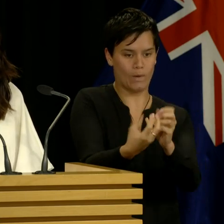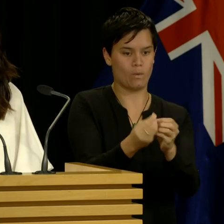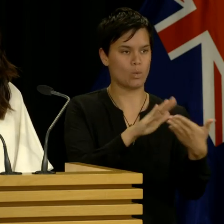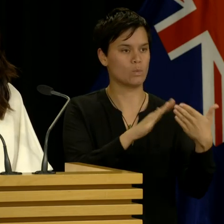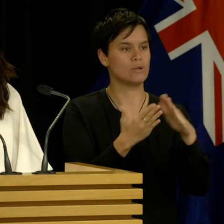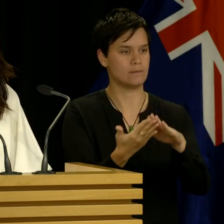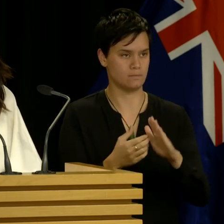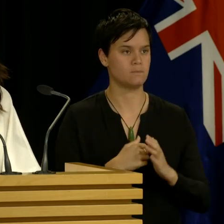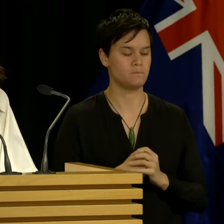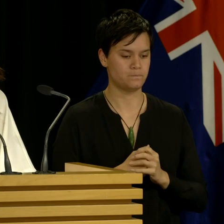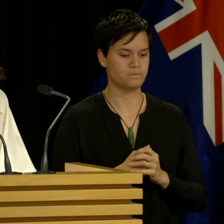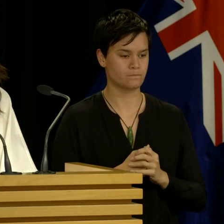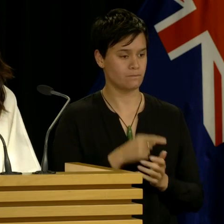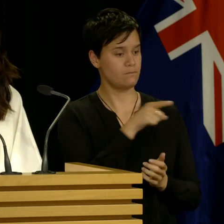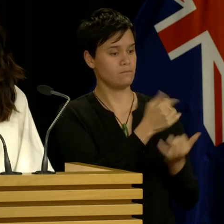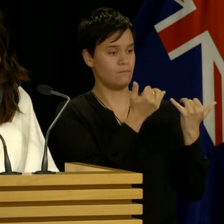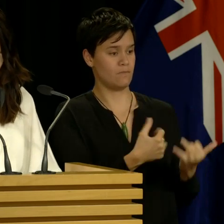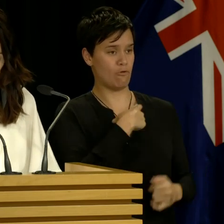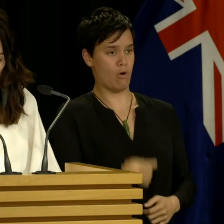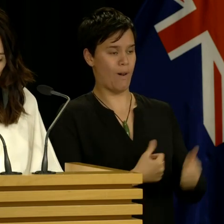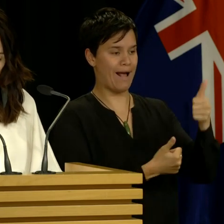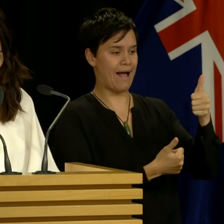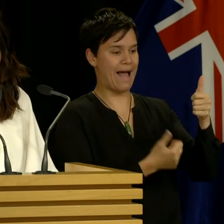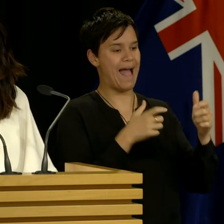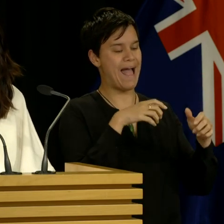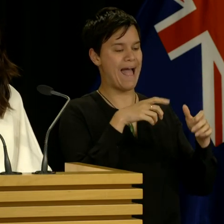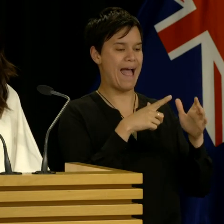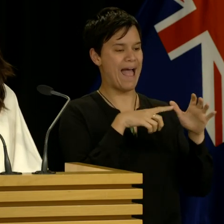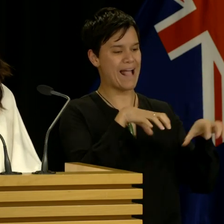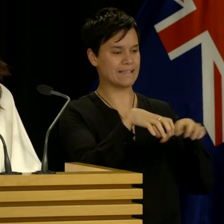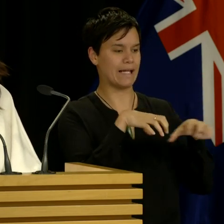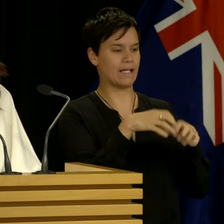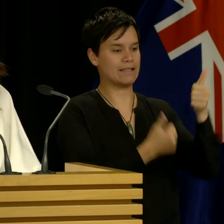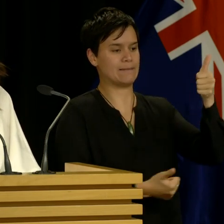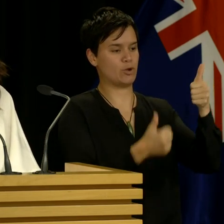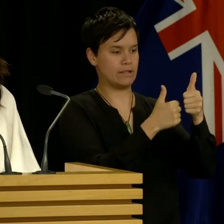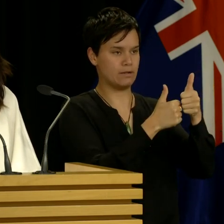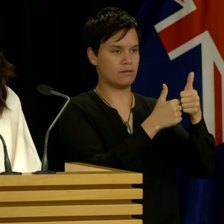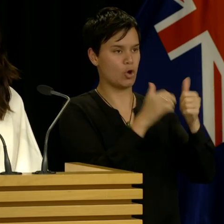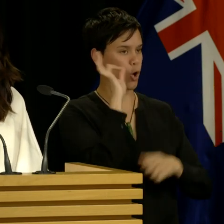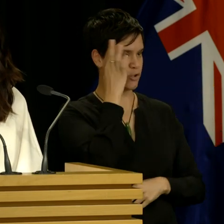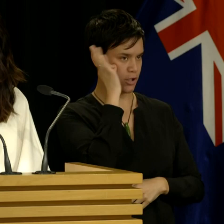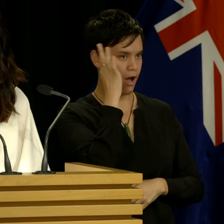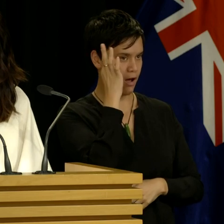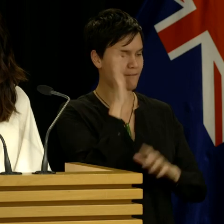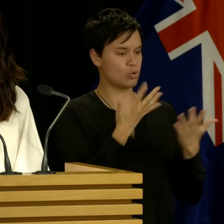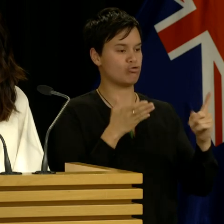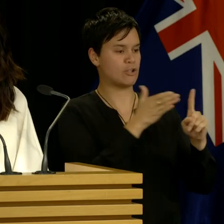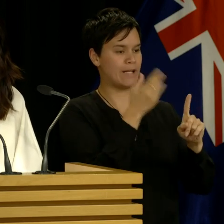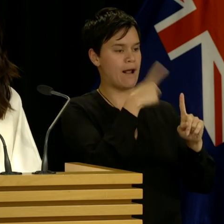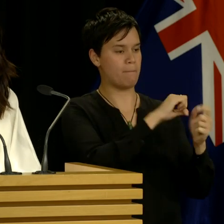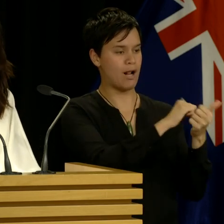serves. He leaves his current position as Acting Deputy Commissioner, Strategy and Partnerships to take up this 5-year